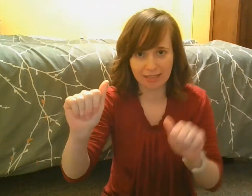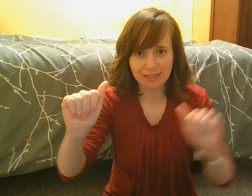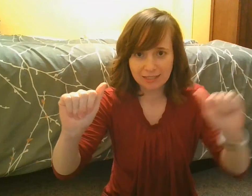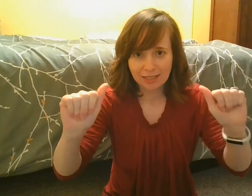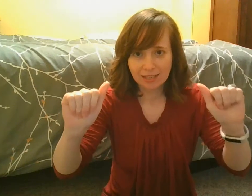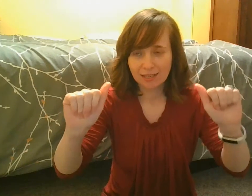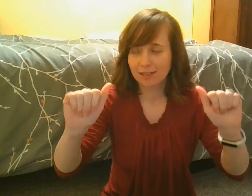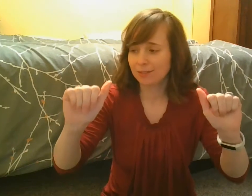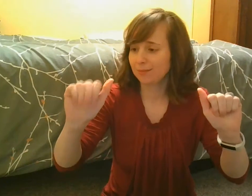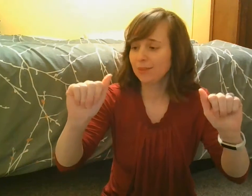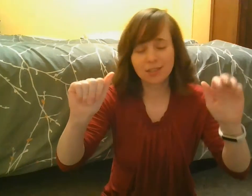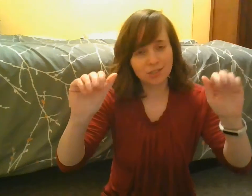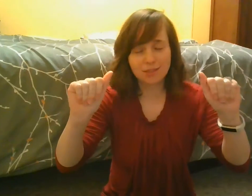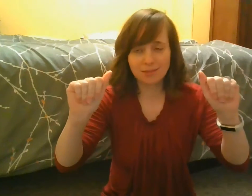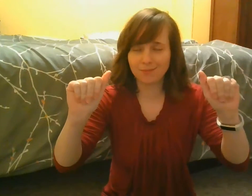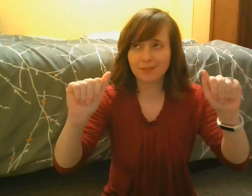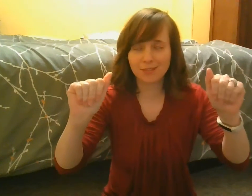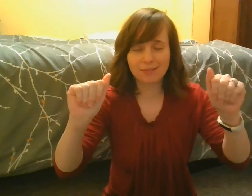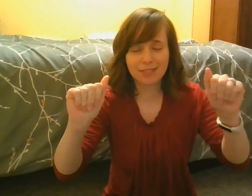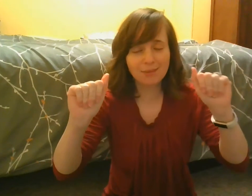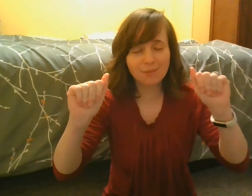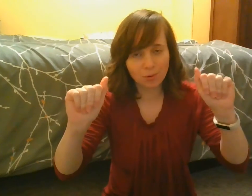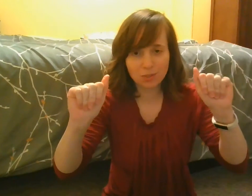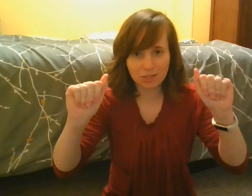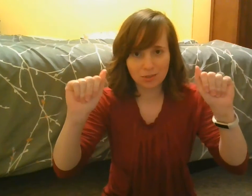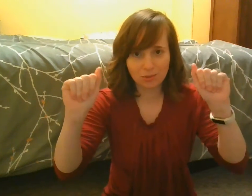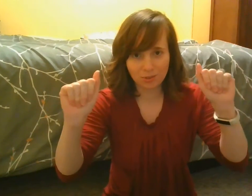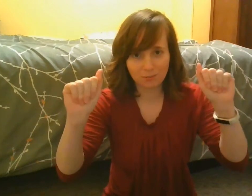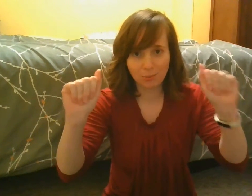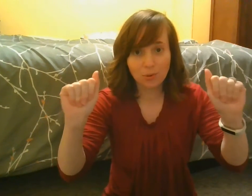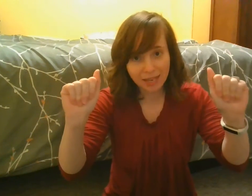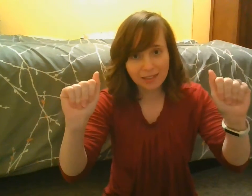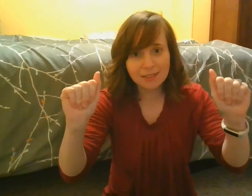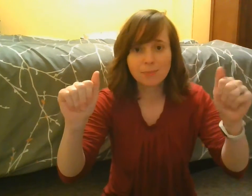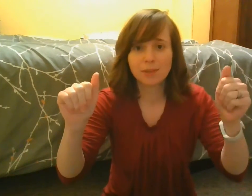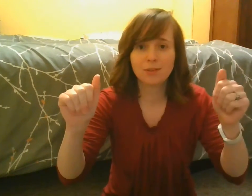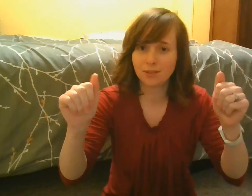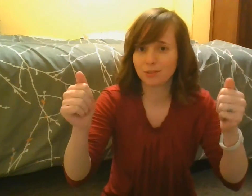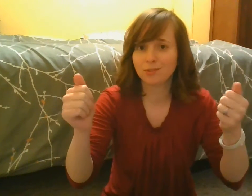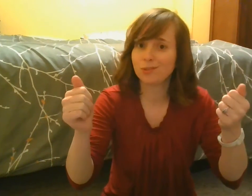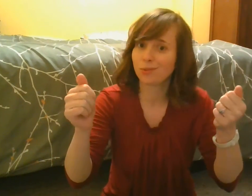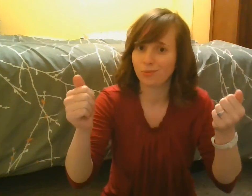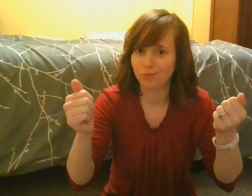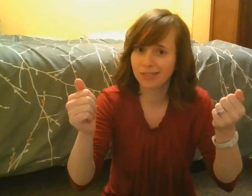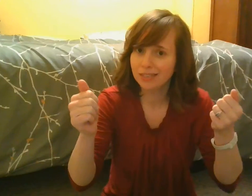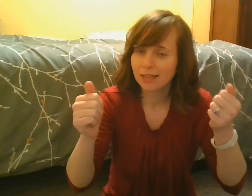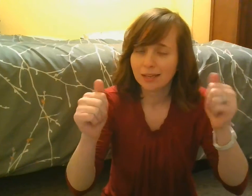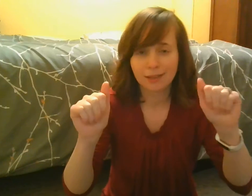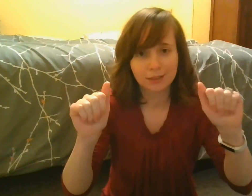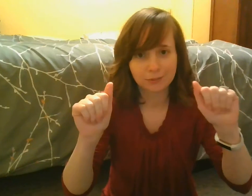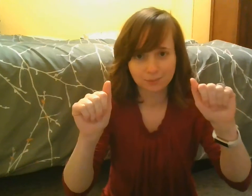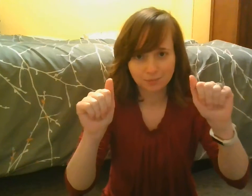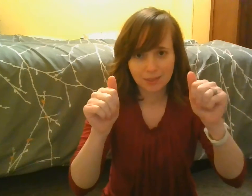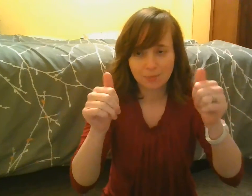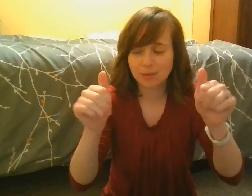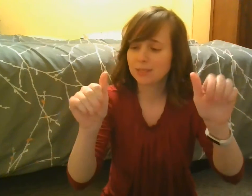hand. You can actually, I've seen it mostly do it with both hands, but you can also do with one. But you take